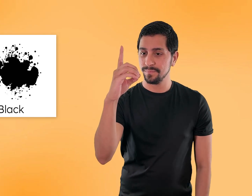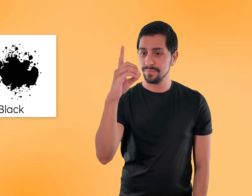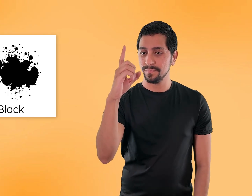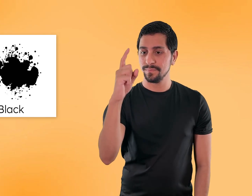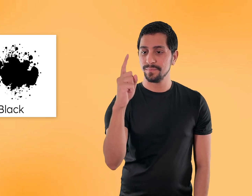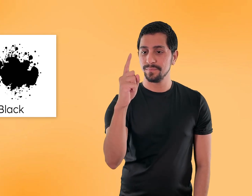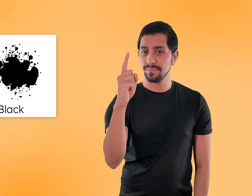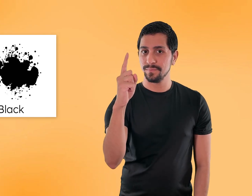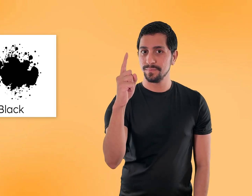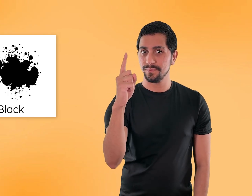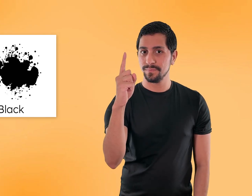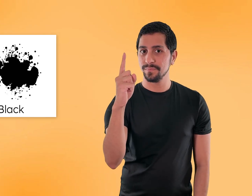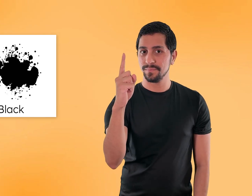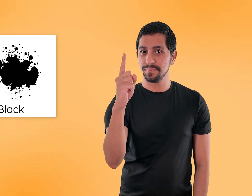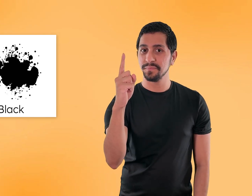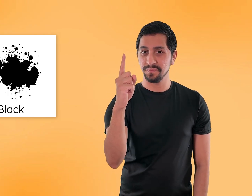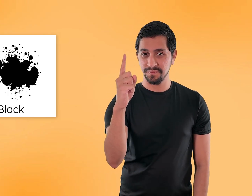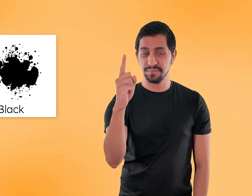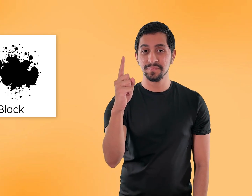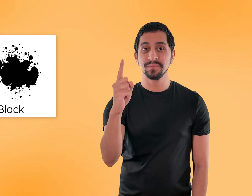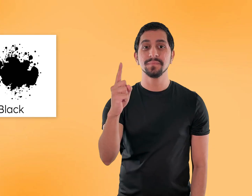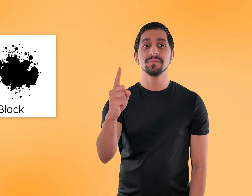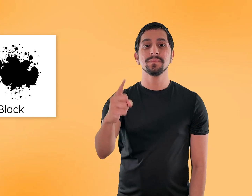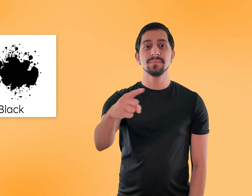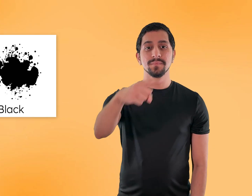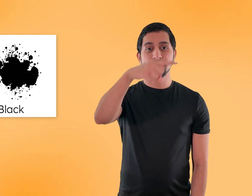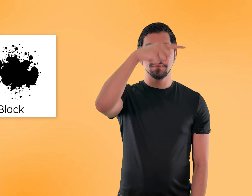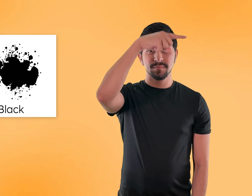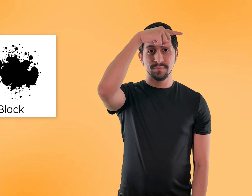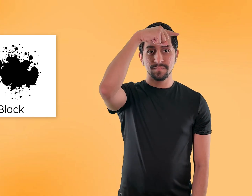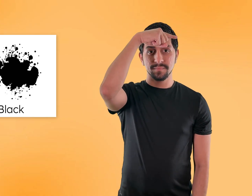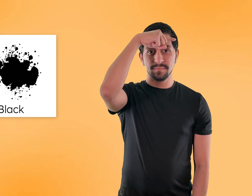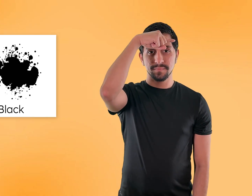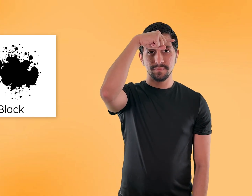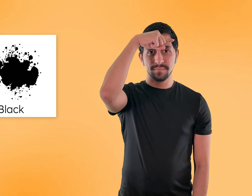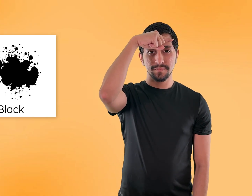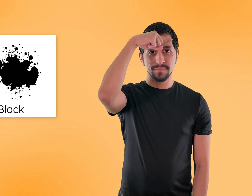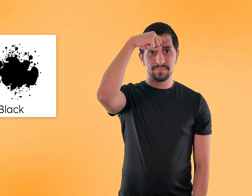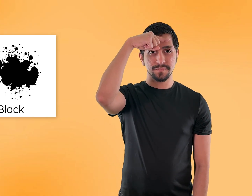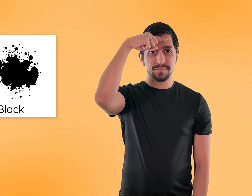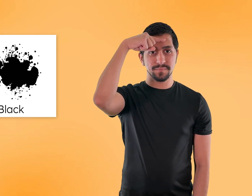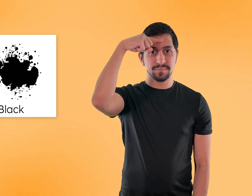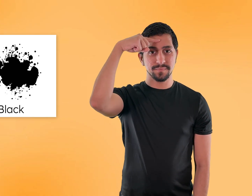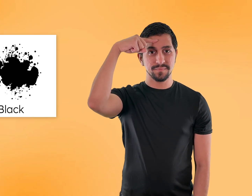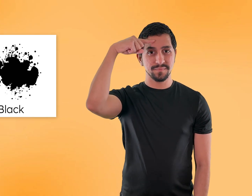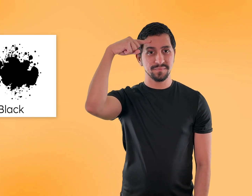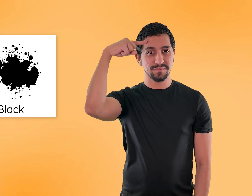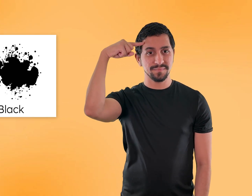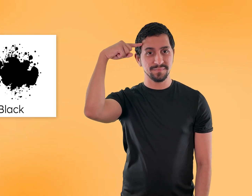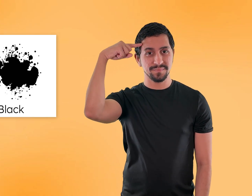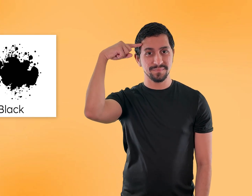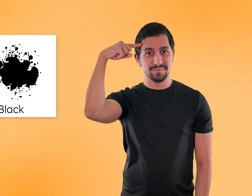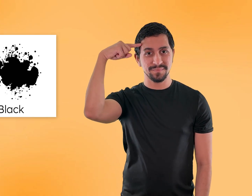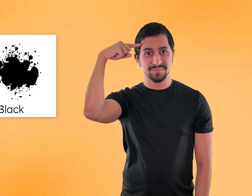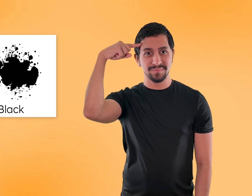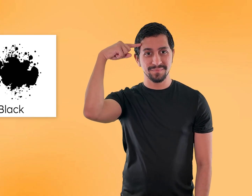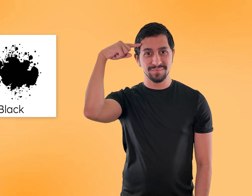and start it at the end of your forehead. Swipe it across your forehead and back.